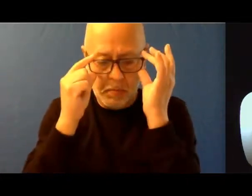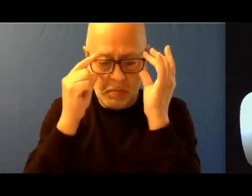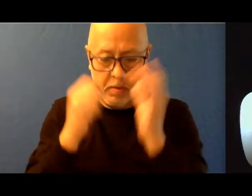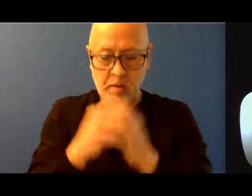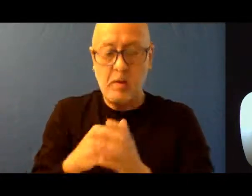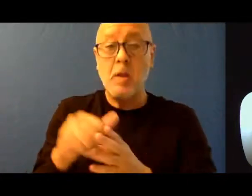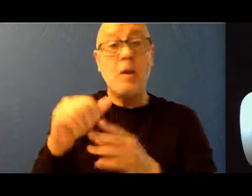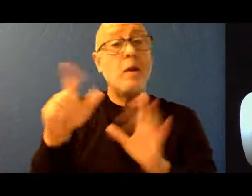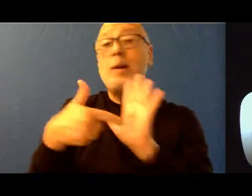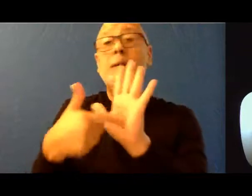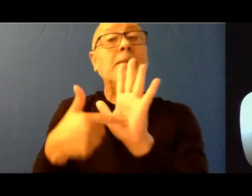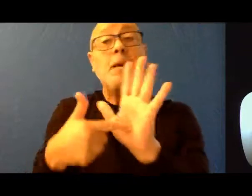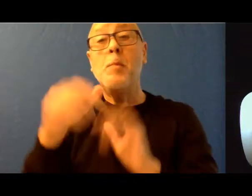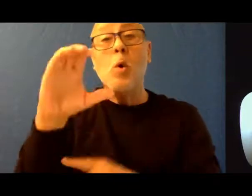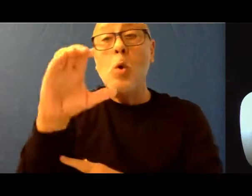So my examples,